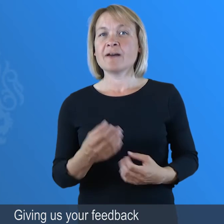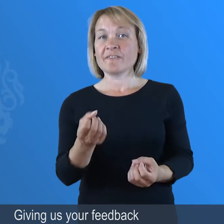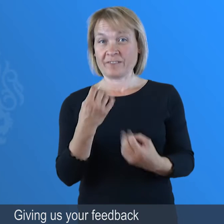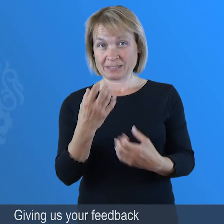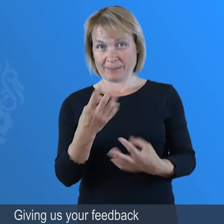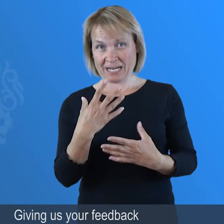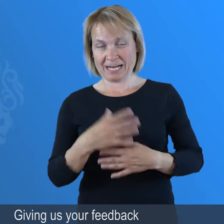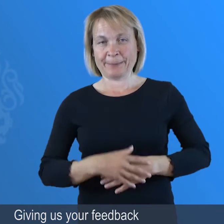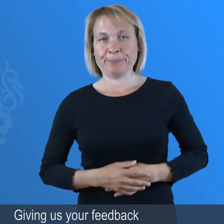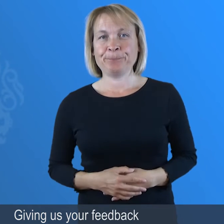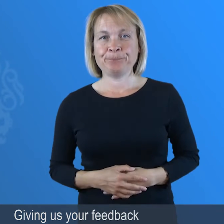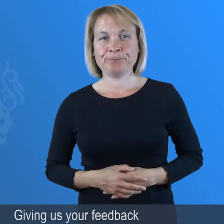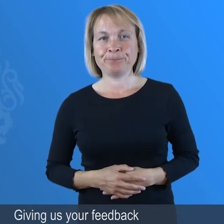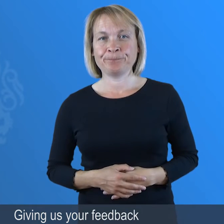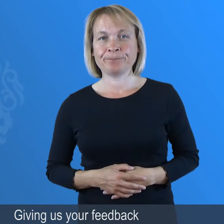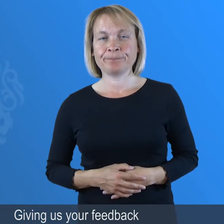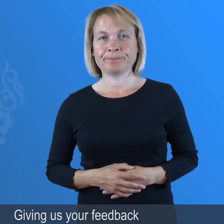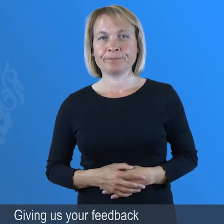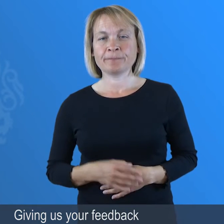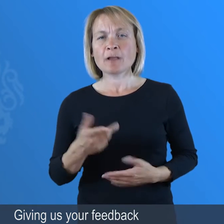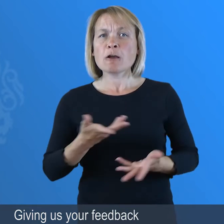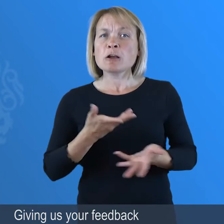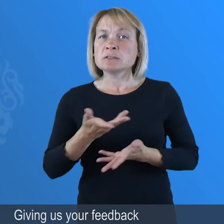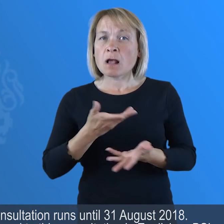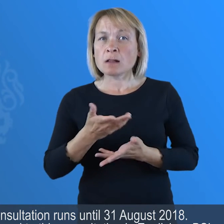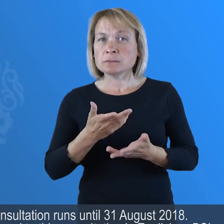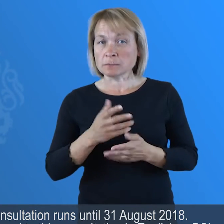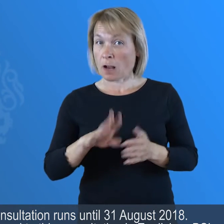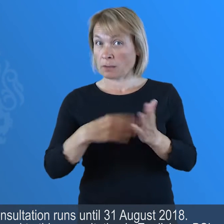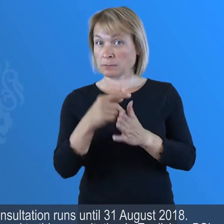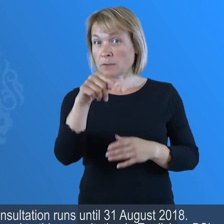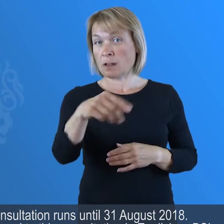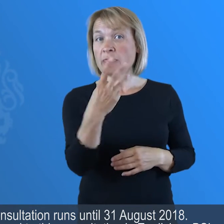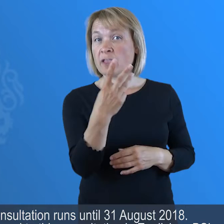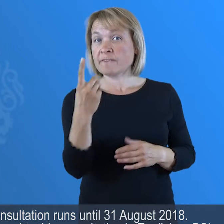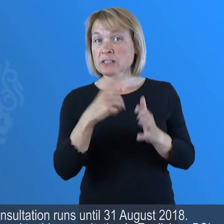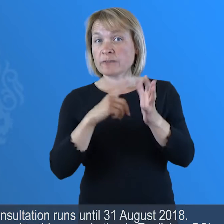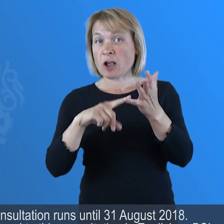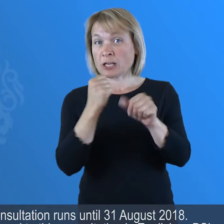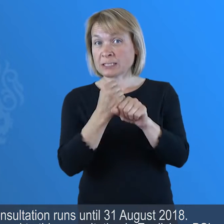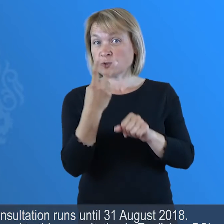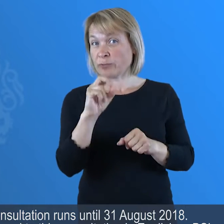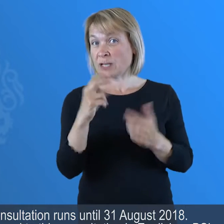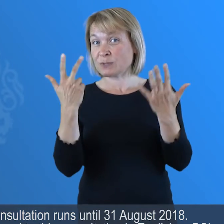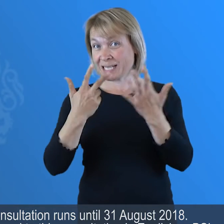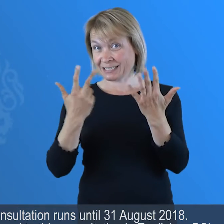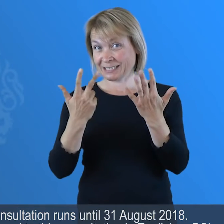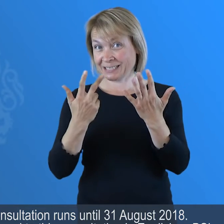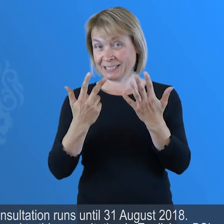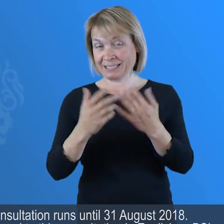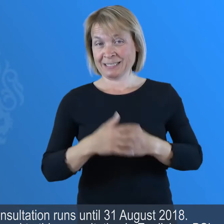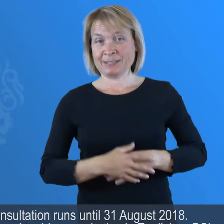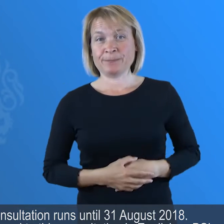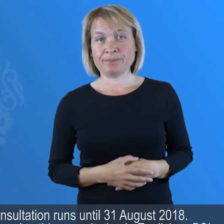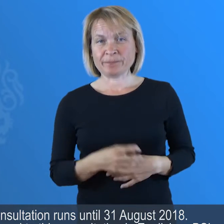Giving us your feedback. The consultation runs until the 31st of August